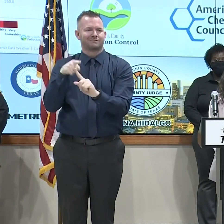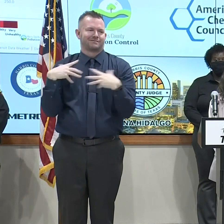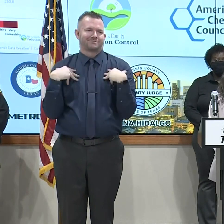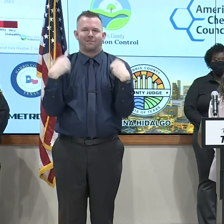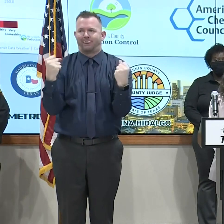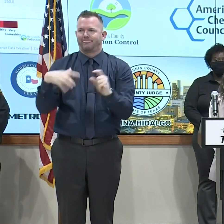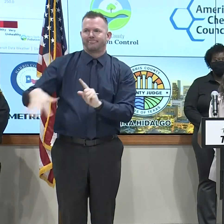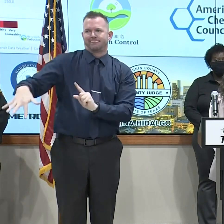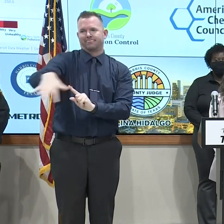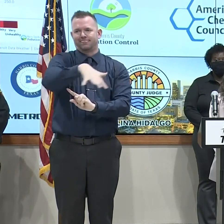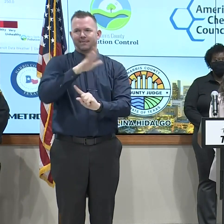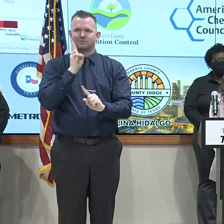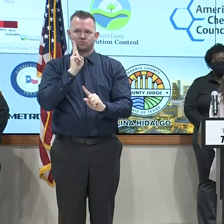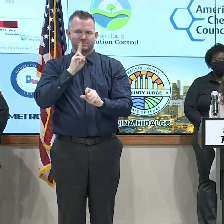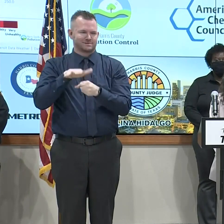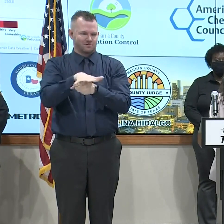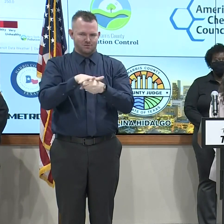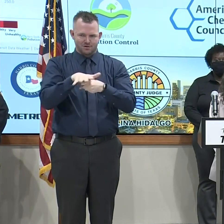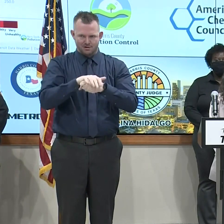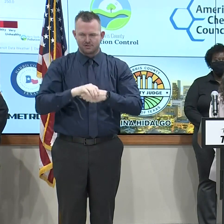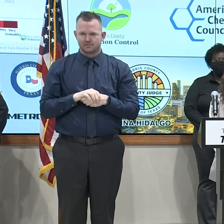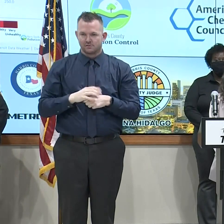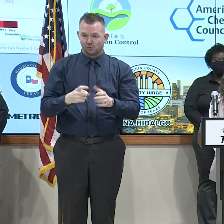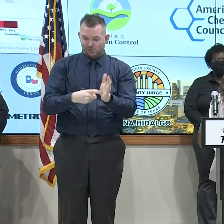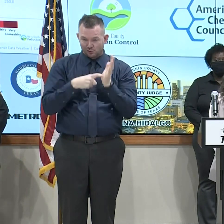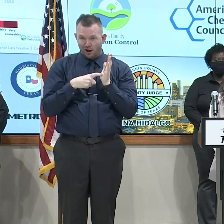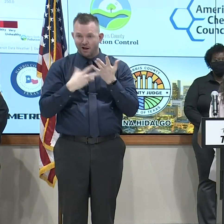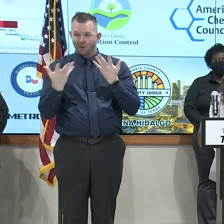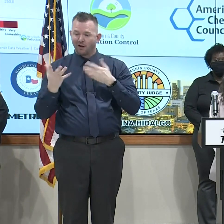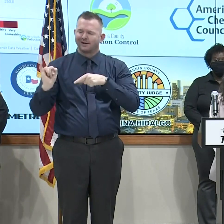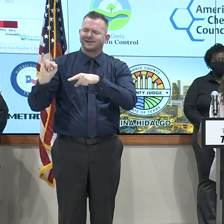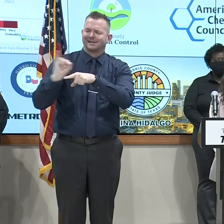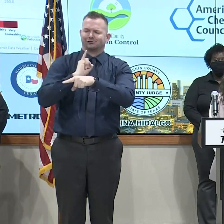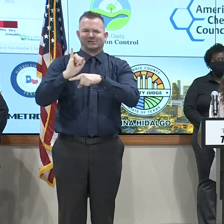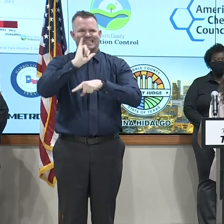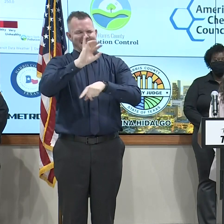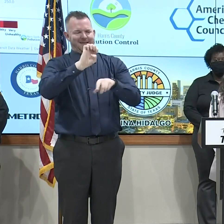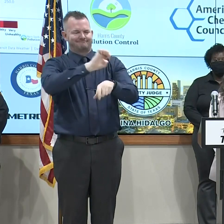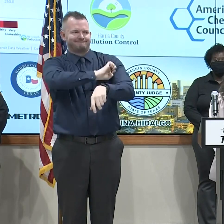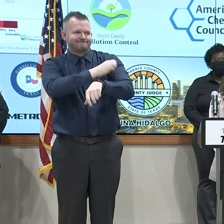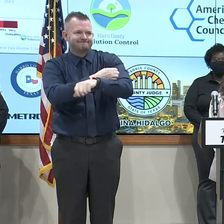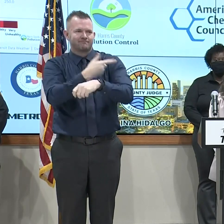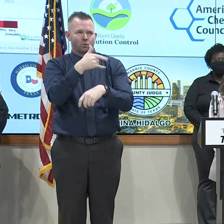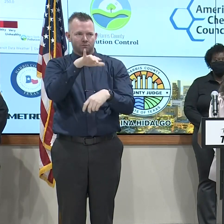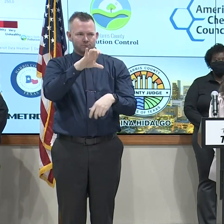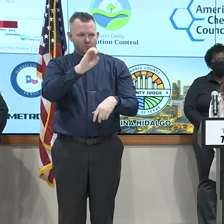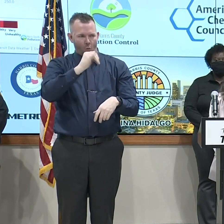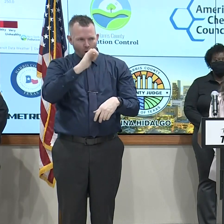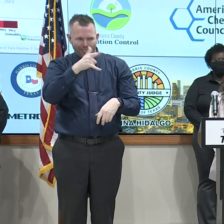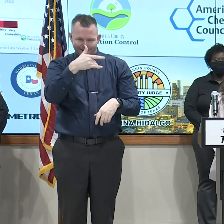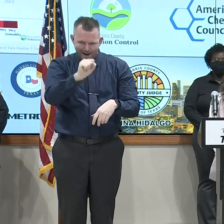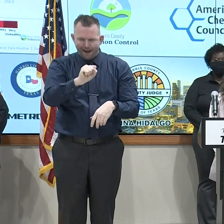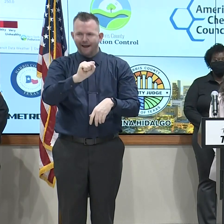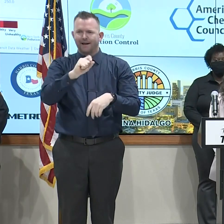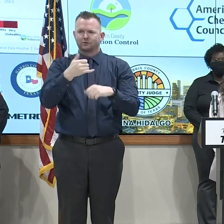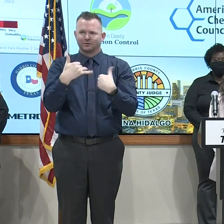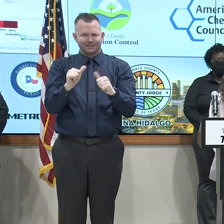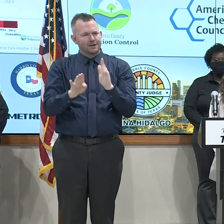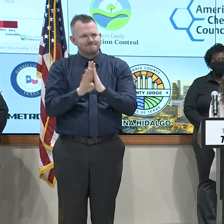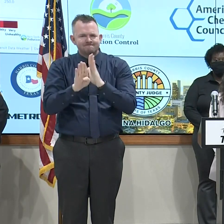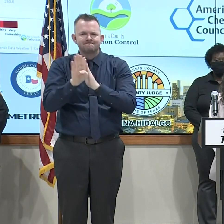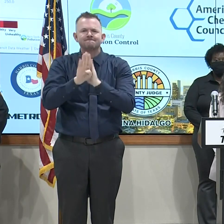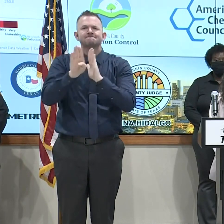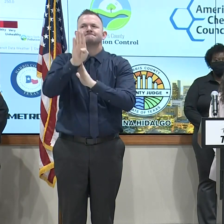requires industry leaders who play by the rules and who are good neighbors. And that requires work,